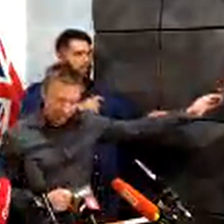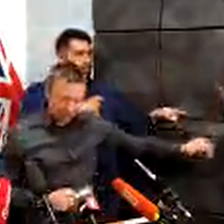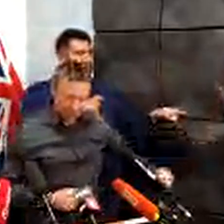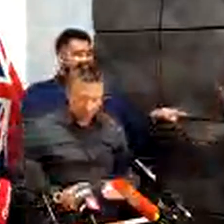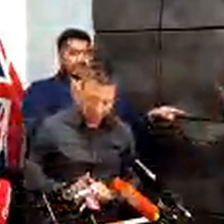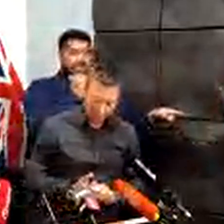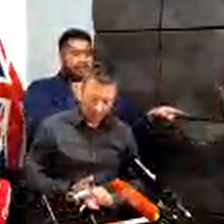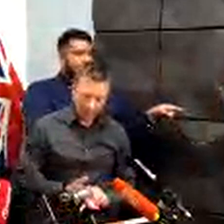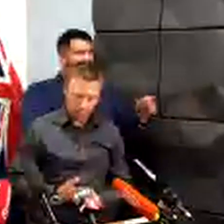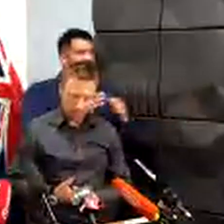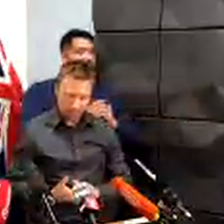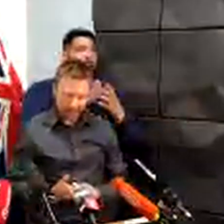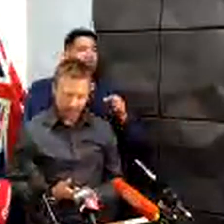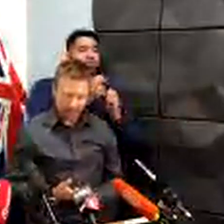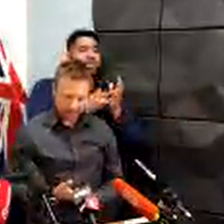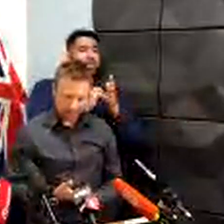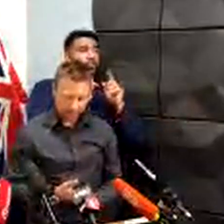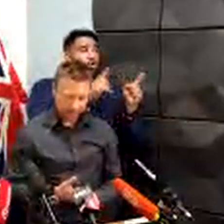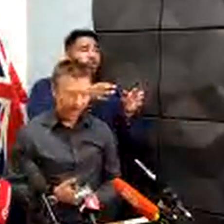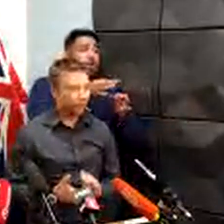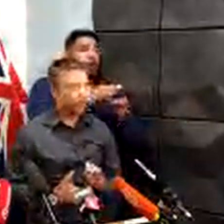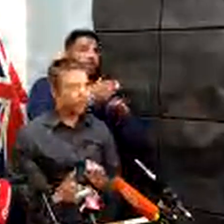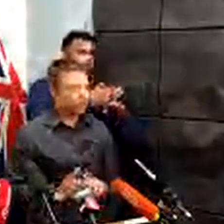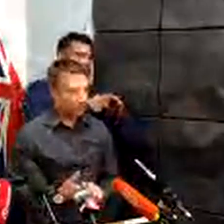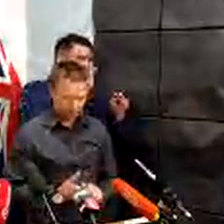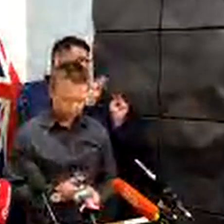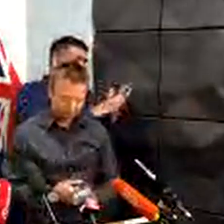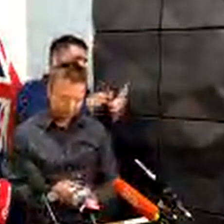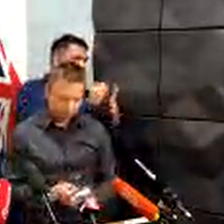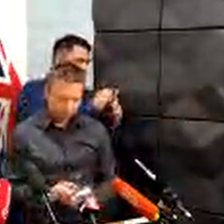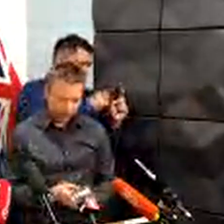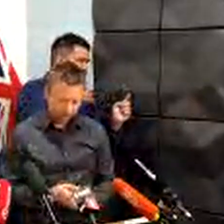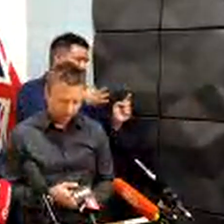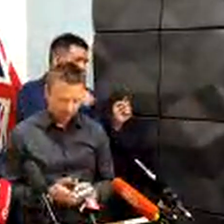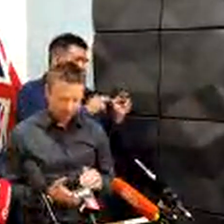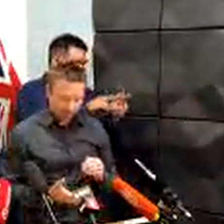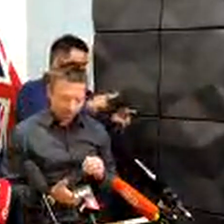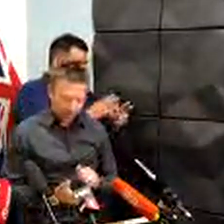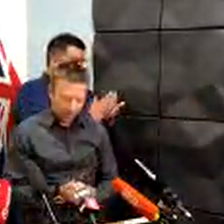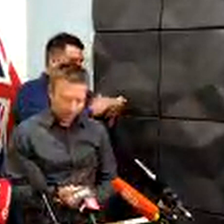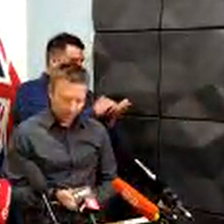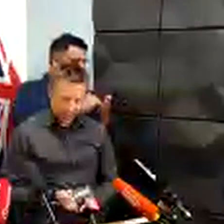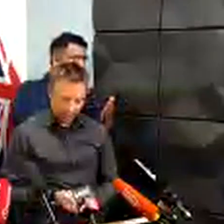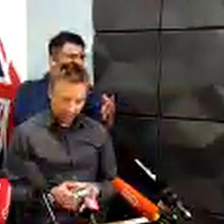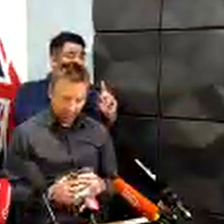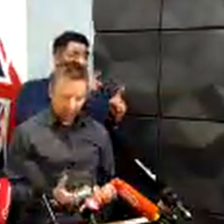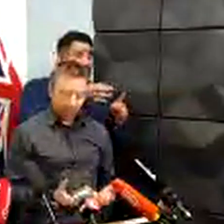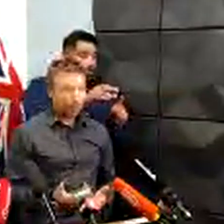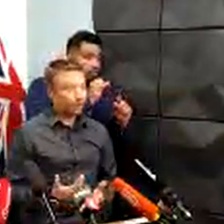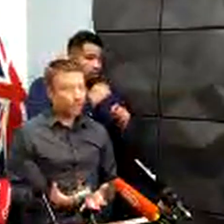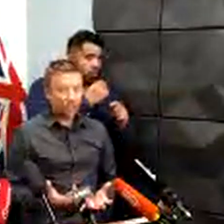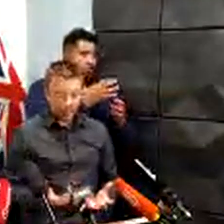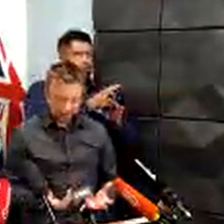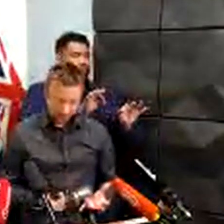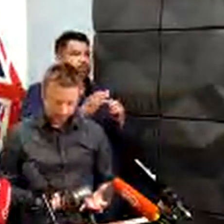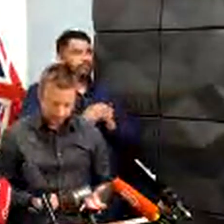Every time GNS goes to the island, we use these risk assessments, even when the risk is very low. These zones are based on the likelihood of